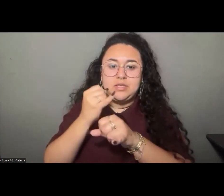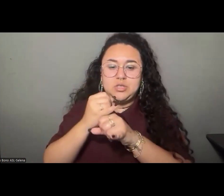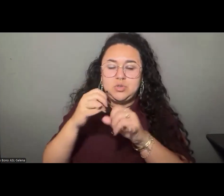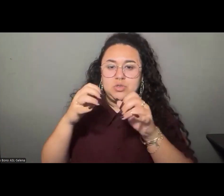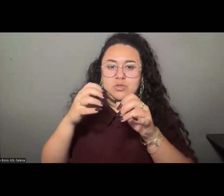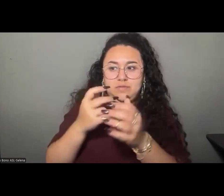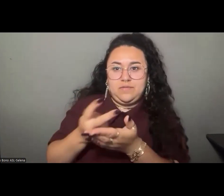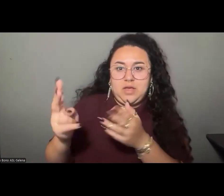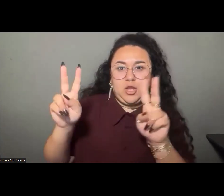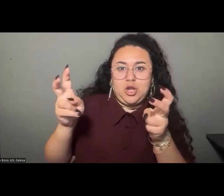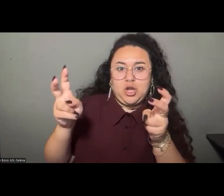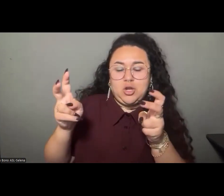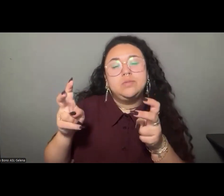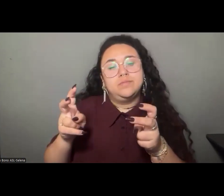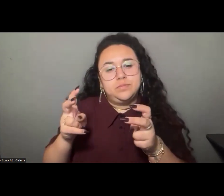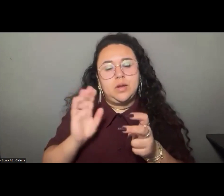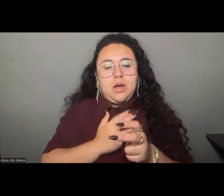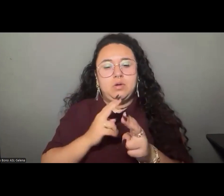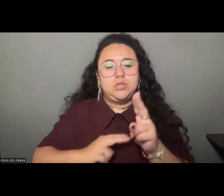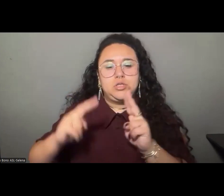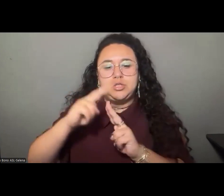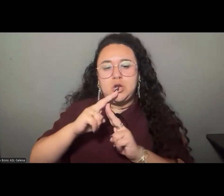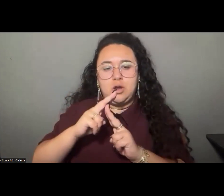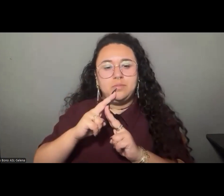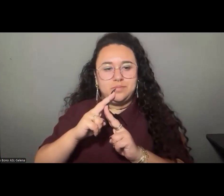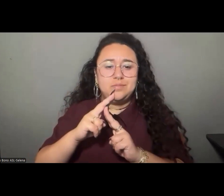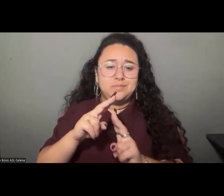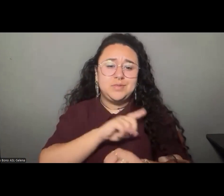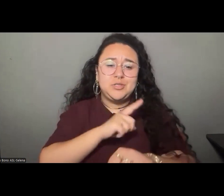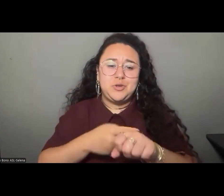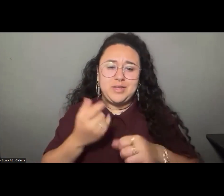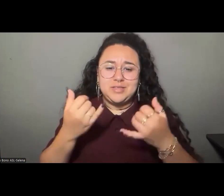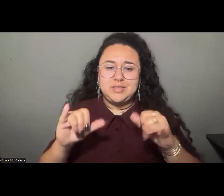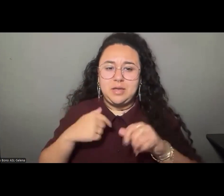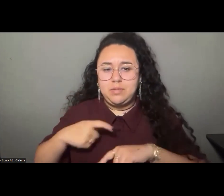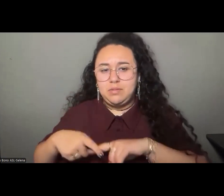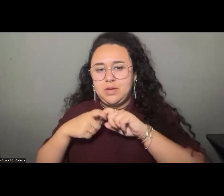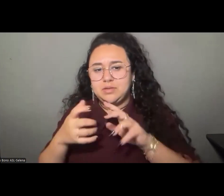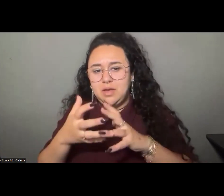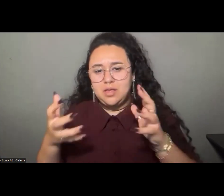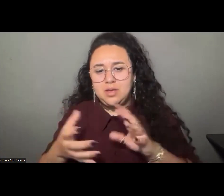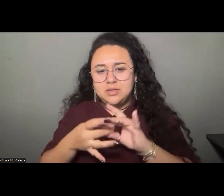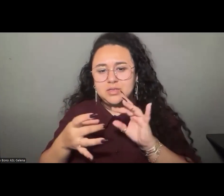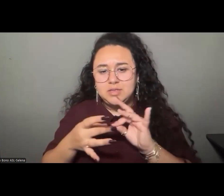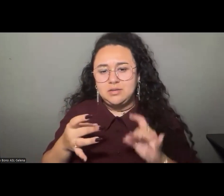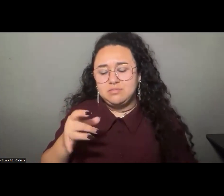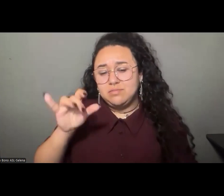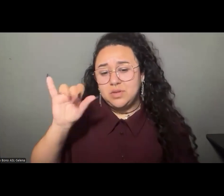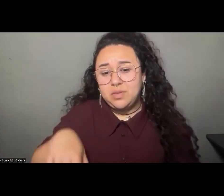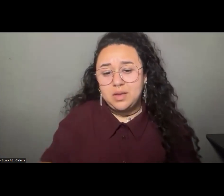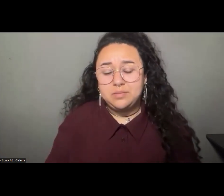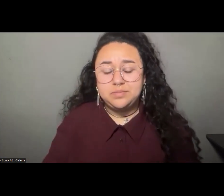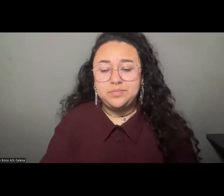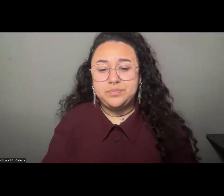strengths. And I'm going to pause because that's a lot of words. So, um, yeah.